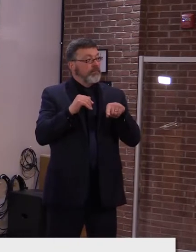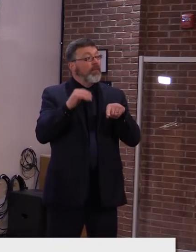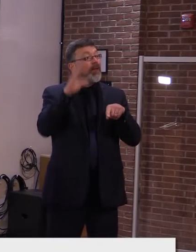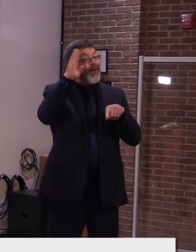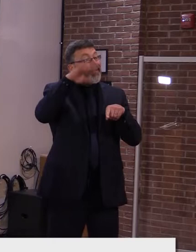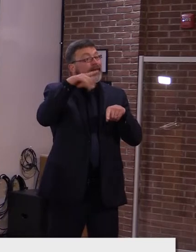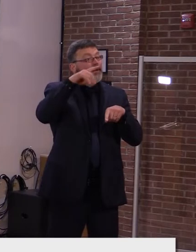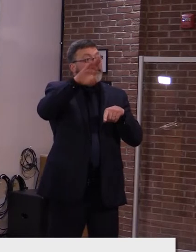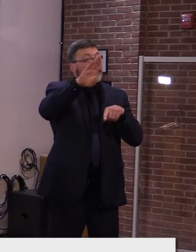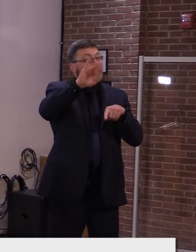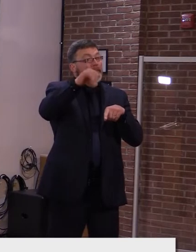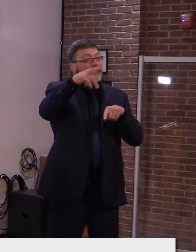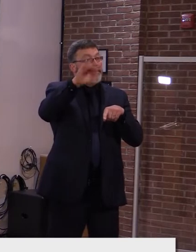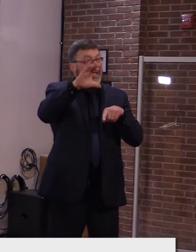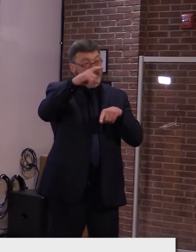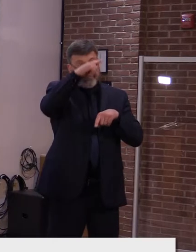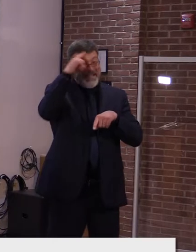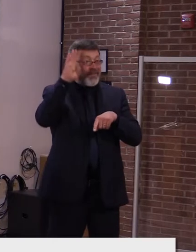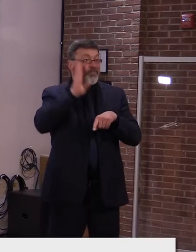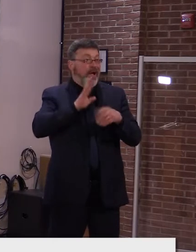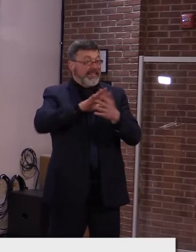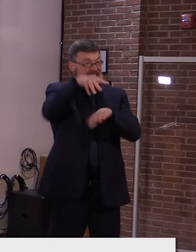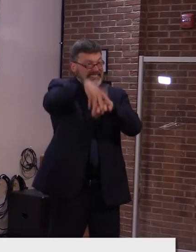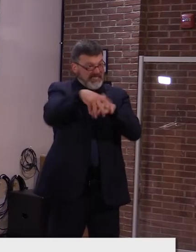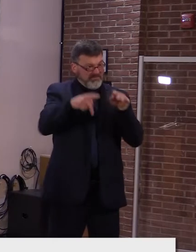overall progress, as of this morning,